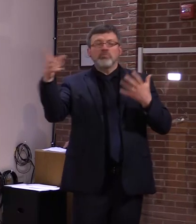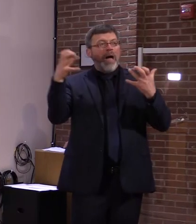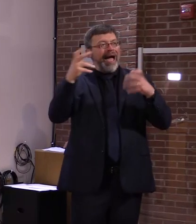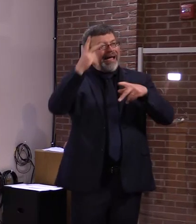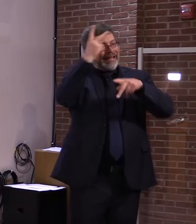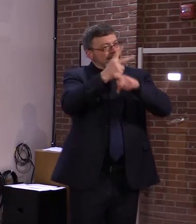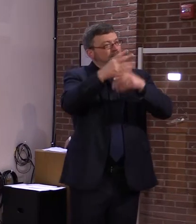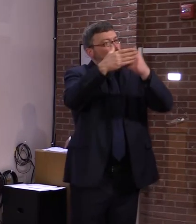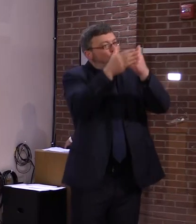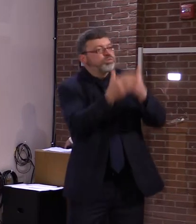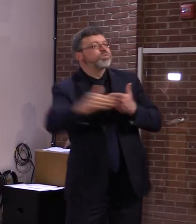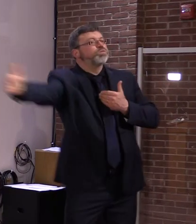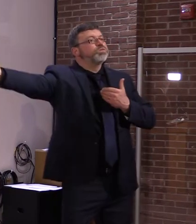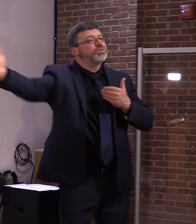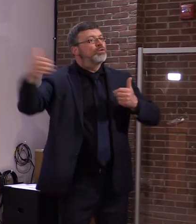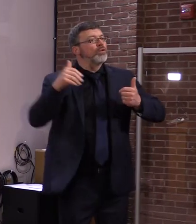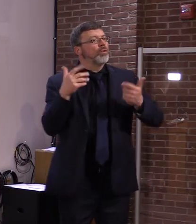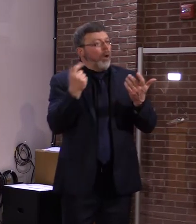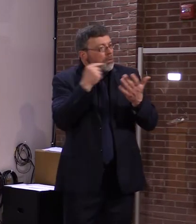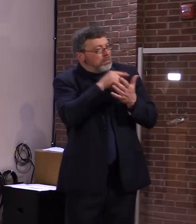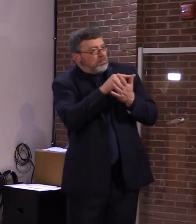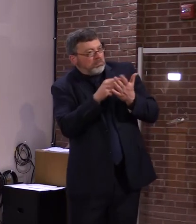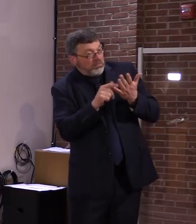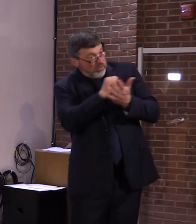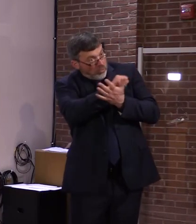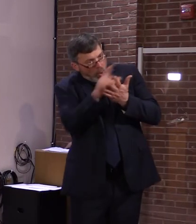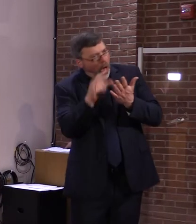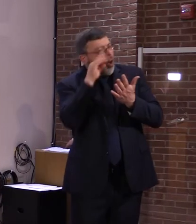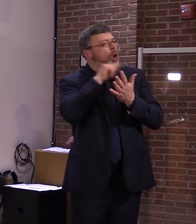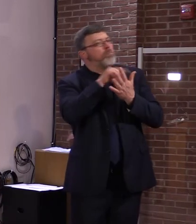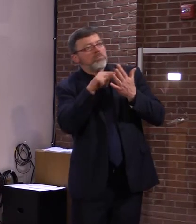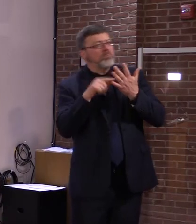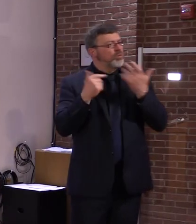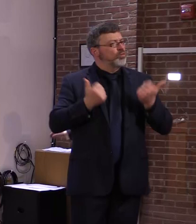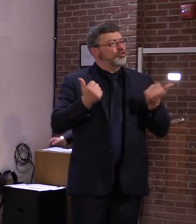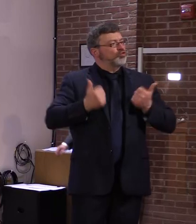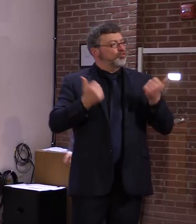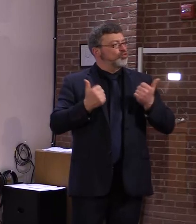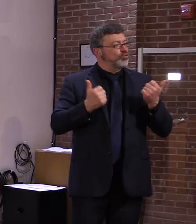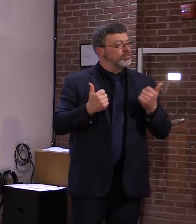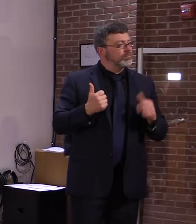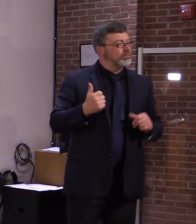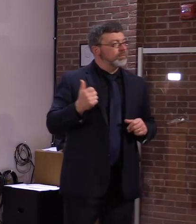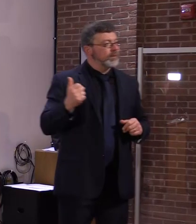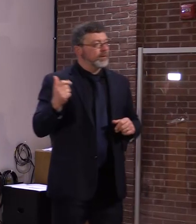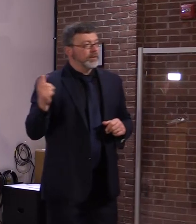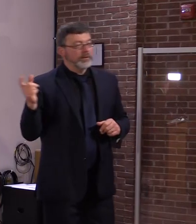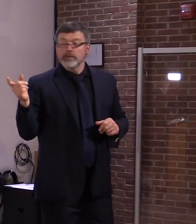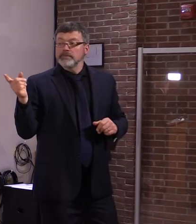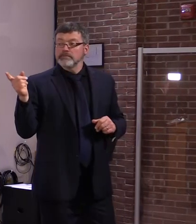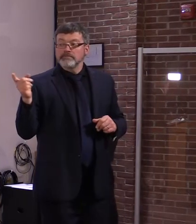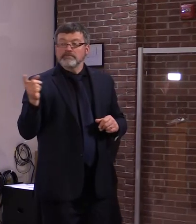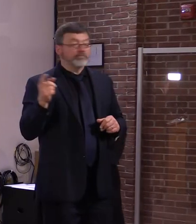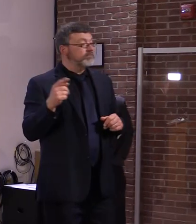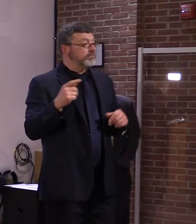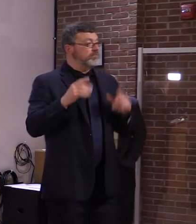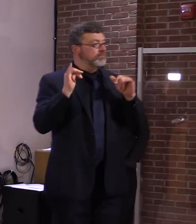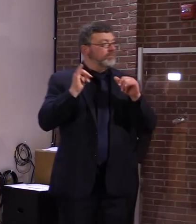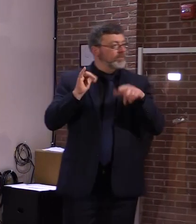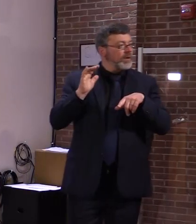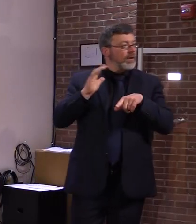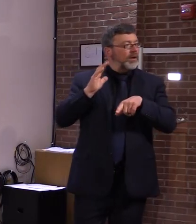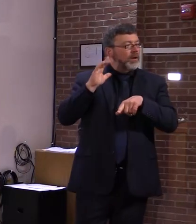maybe even federal government or local government, legislature is more accessible with YouTube. What would you like to stay the